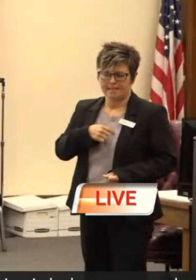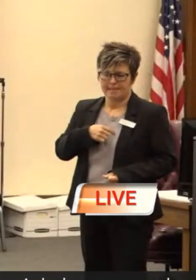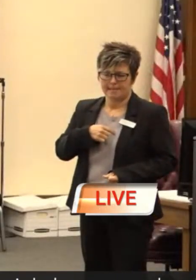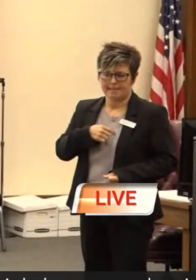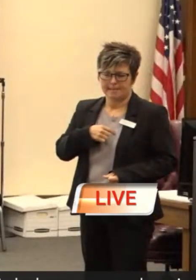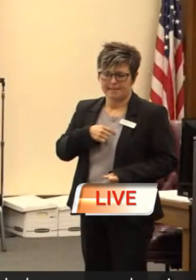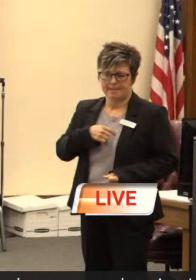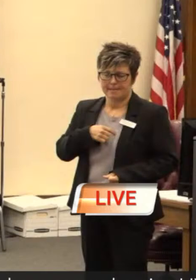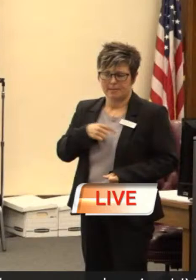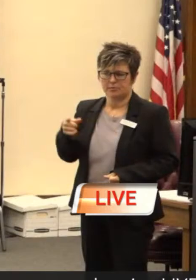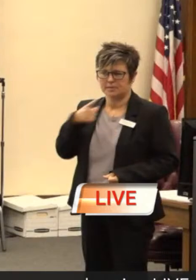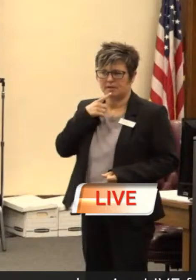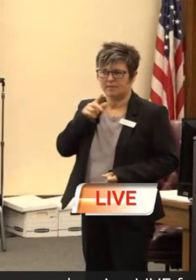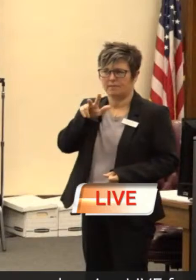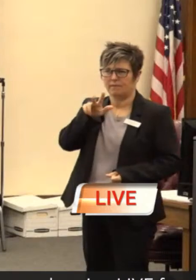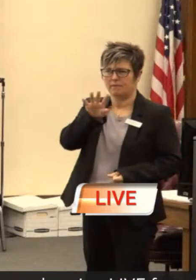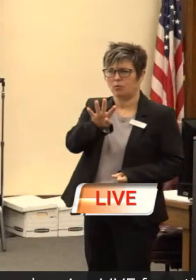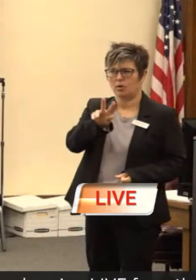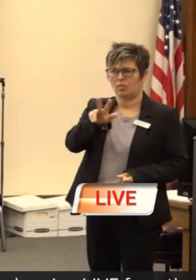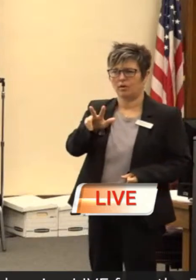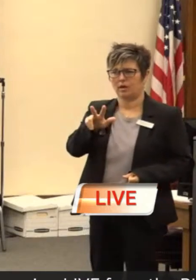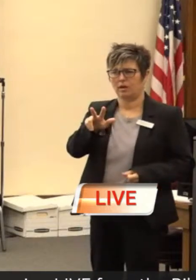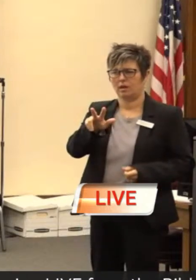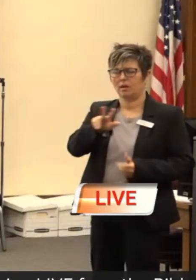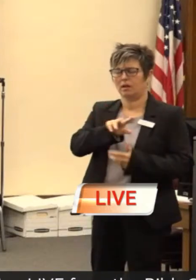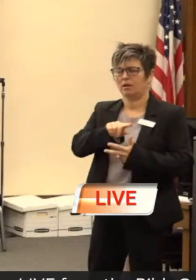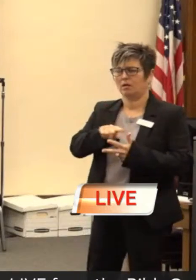43, 44, 45,